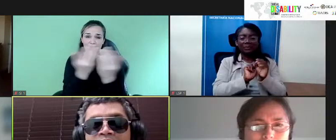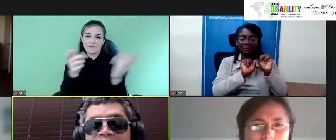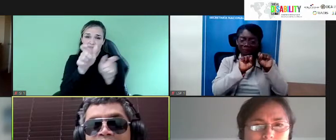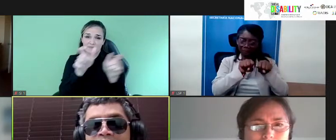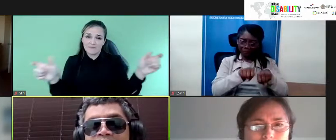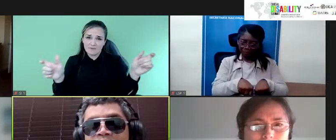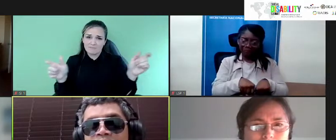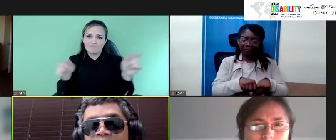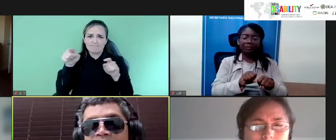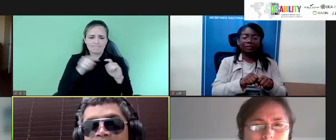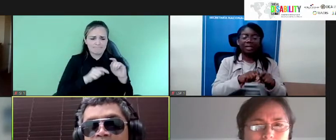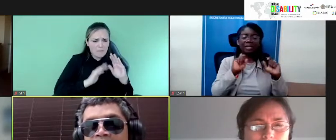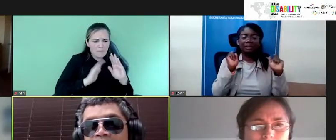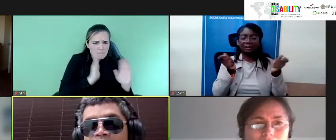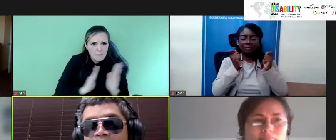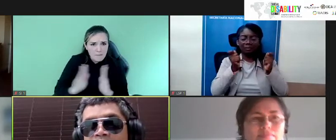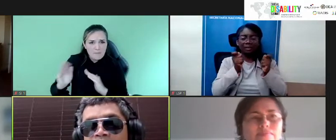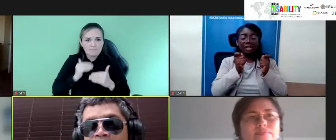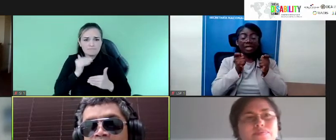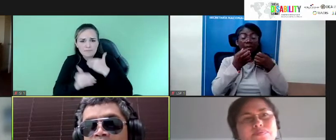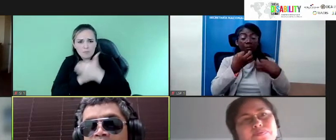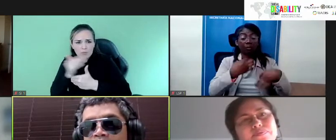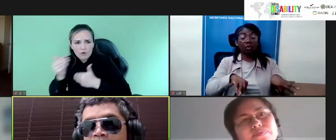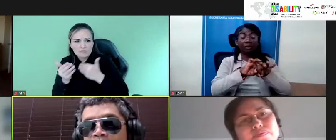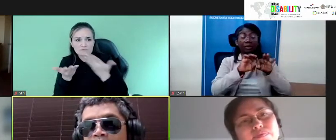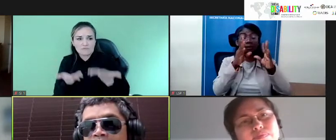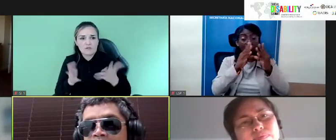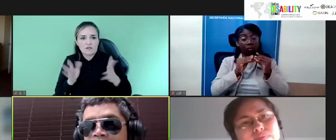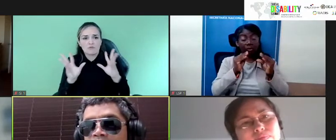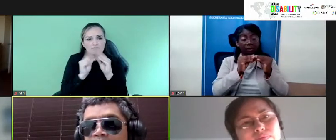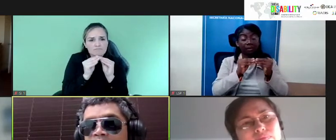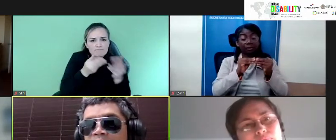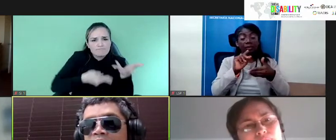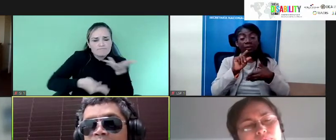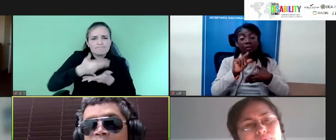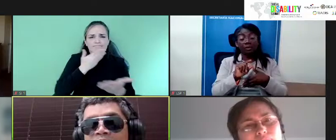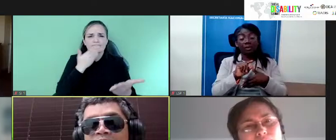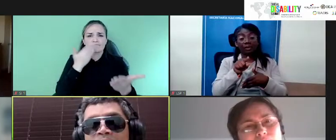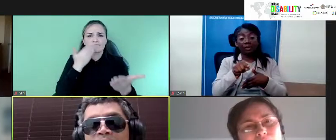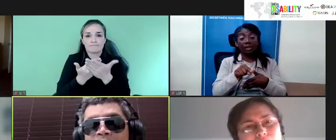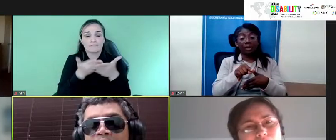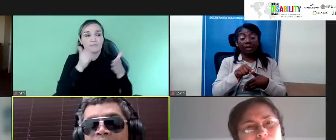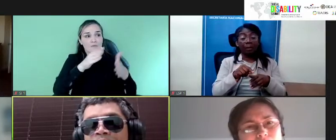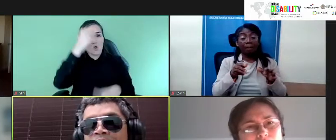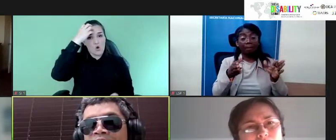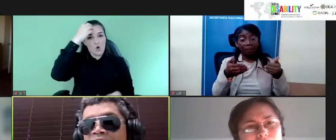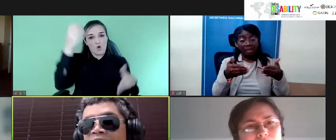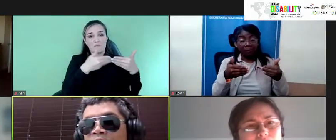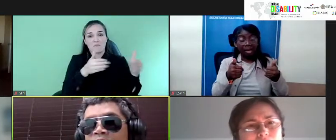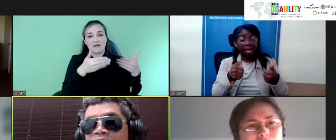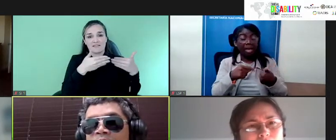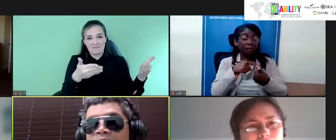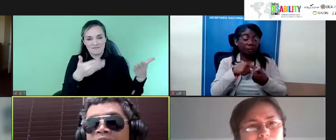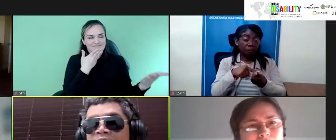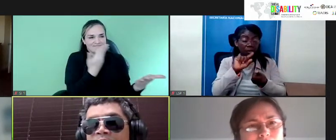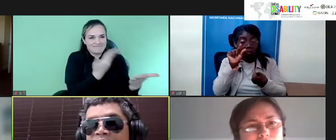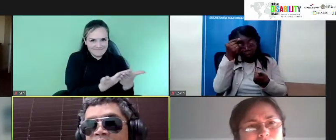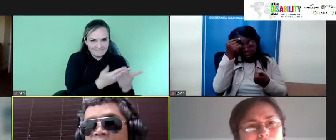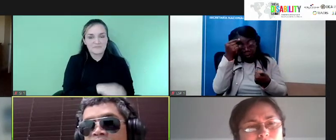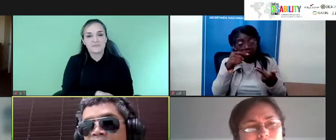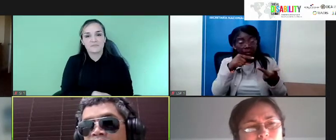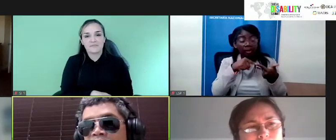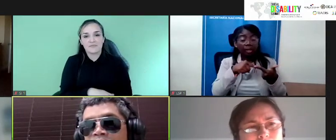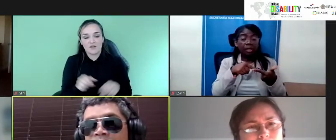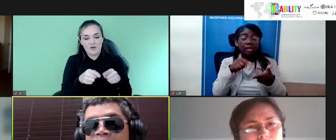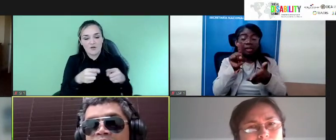everyone who have made the celebration of this so important encounter a possibility as the government of the